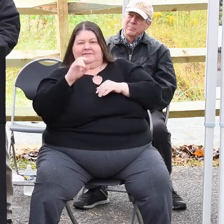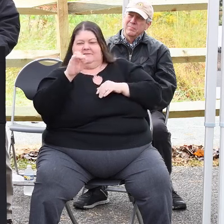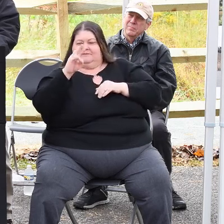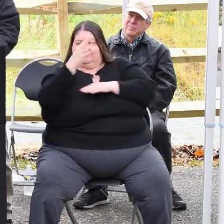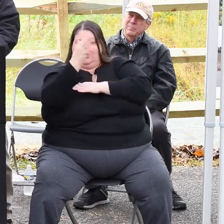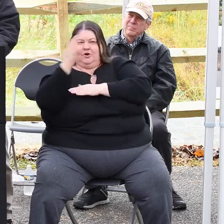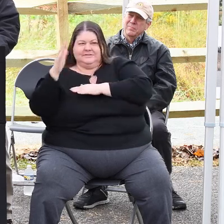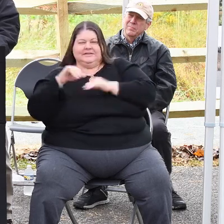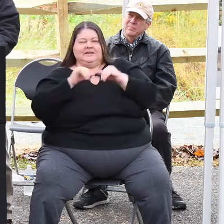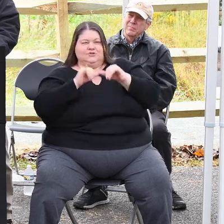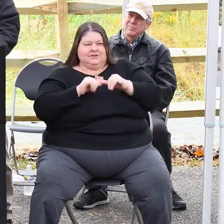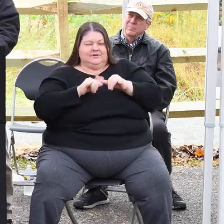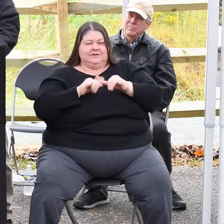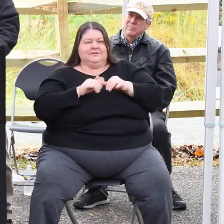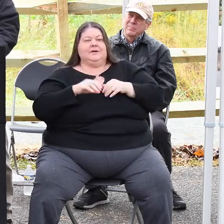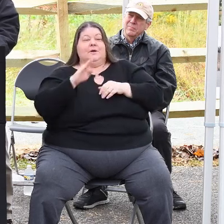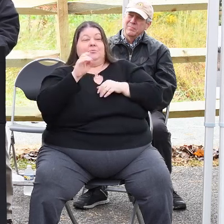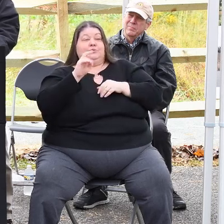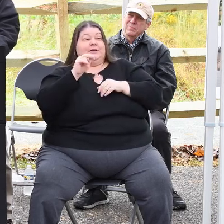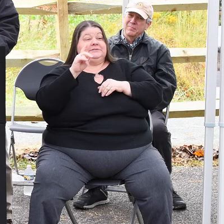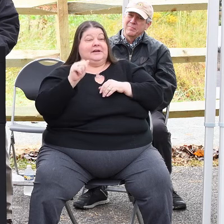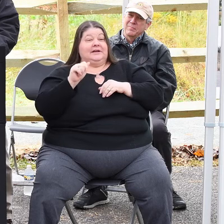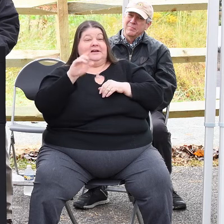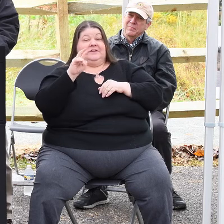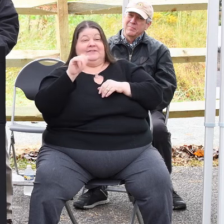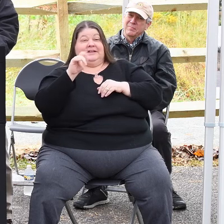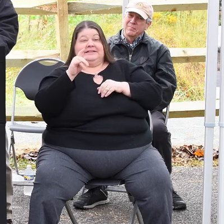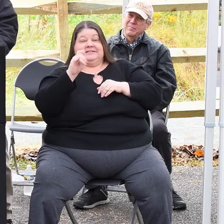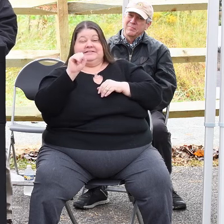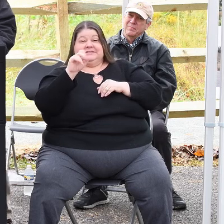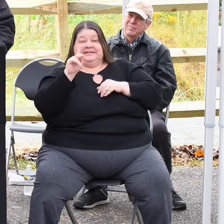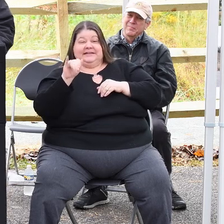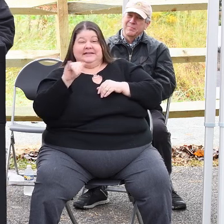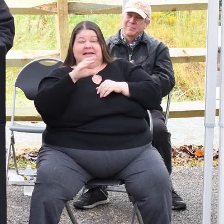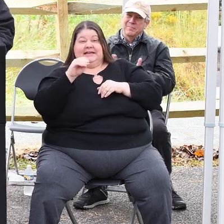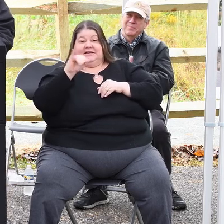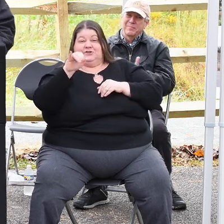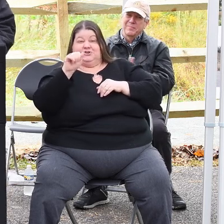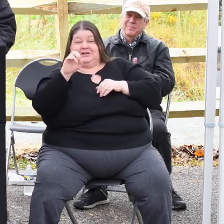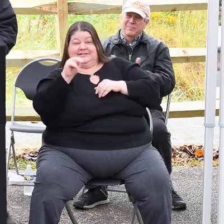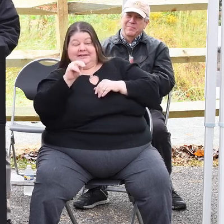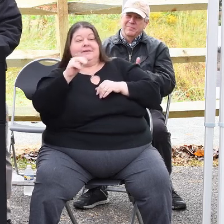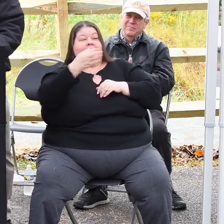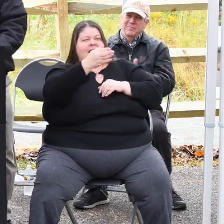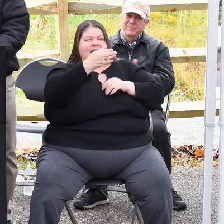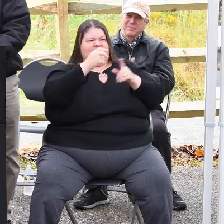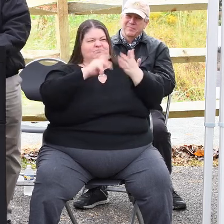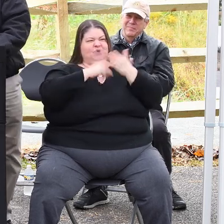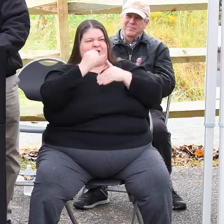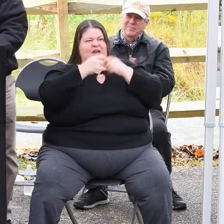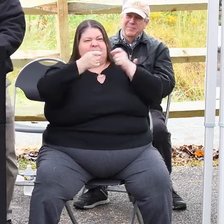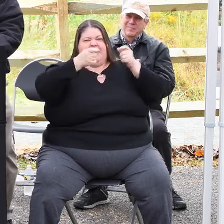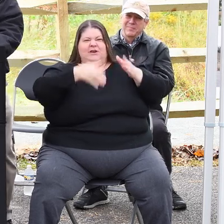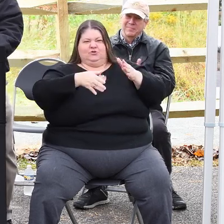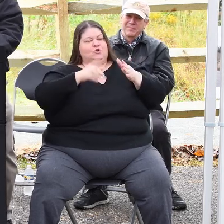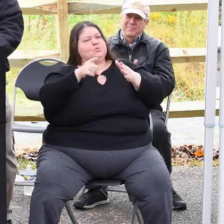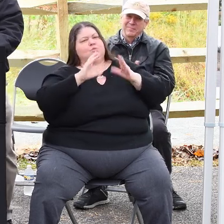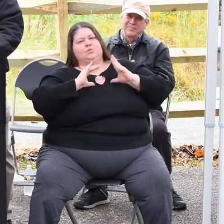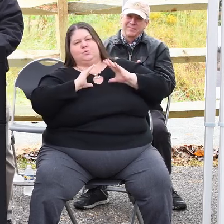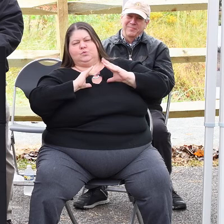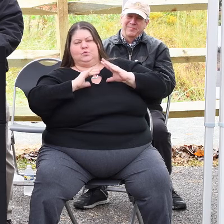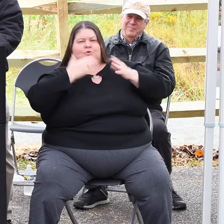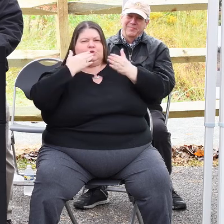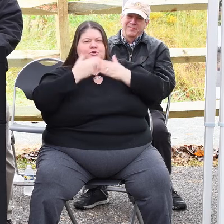Brenda Belensky and Jason Thompson, please raise your hands. They were our department's project managers, and you guys did a great job. Thank